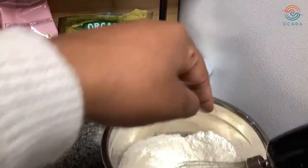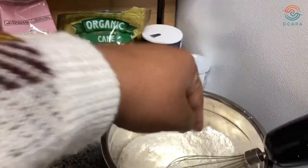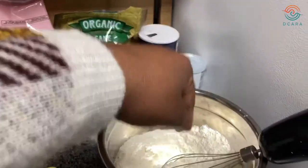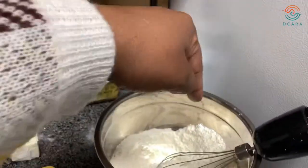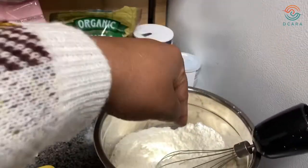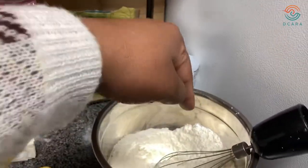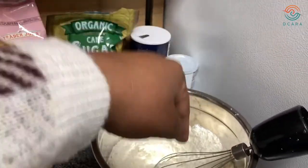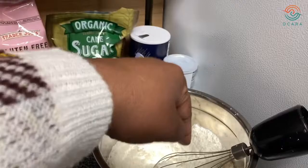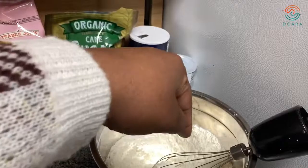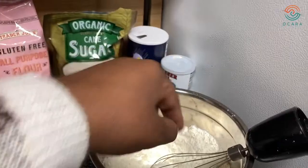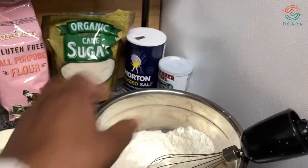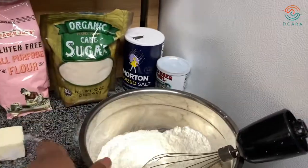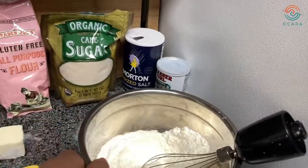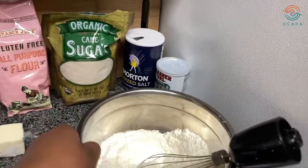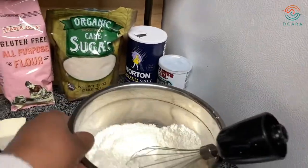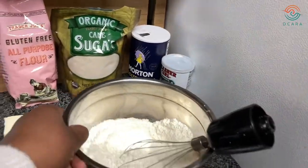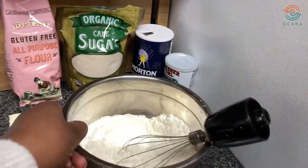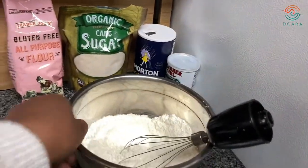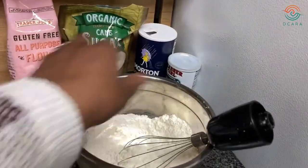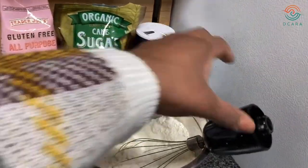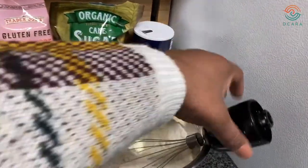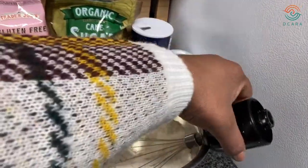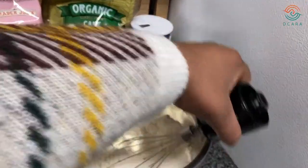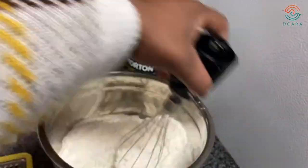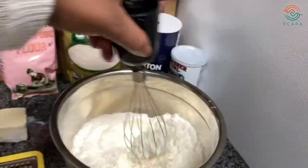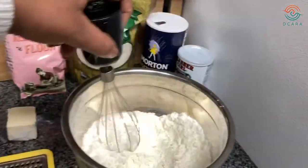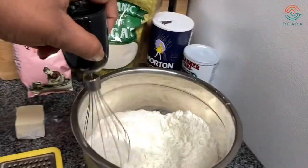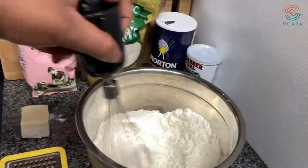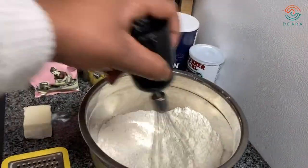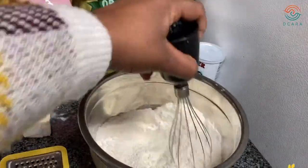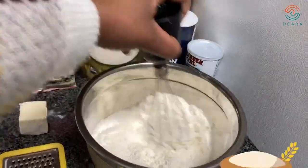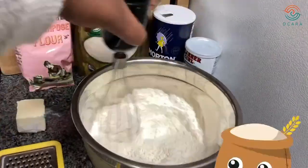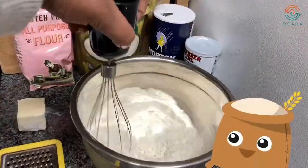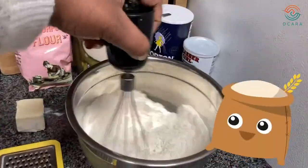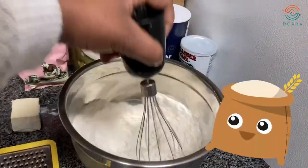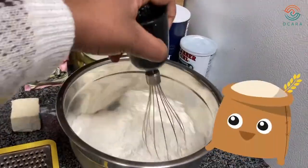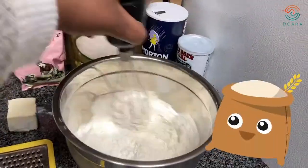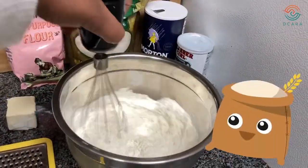been put into this bowl. I have my whisk.